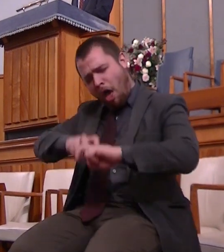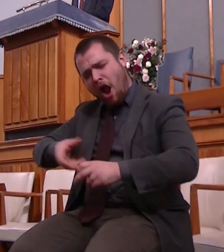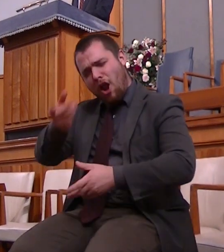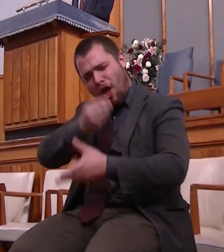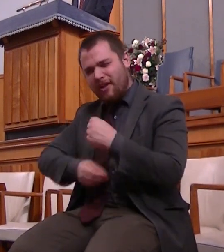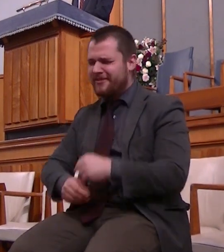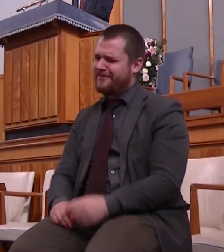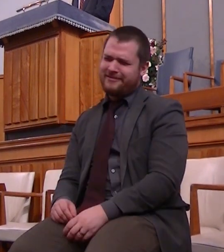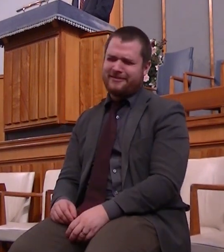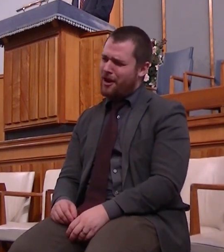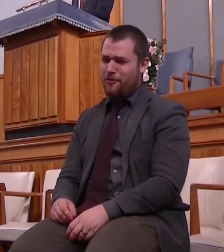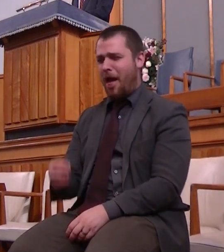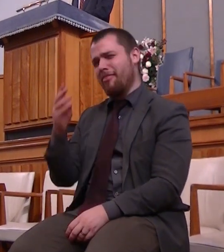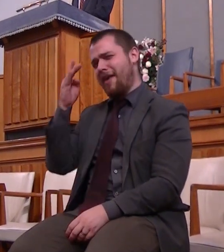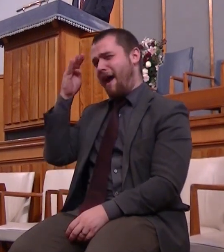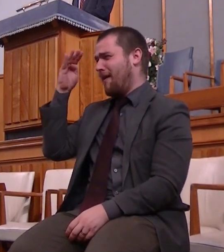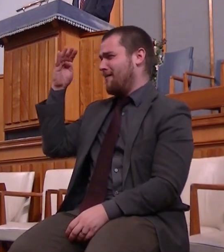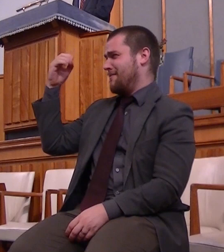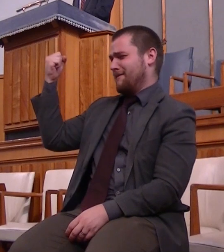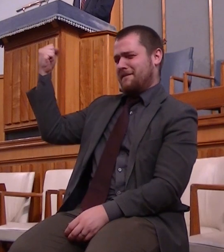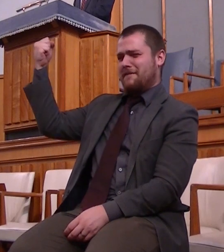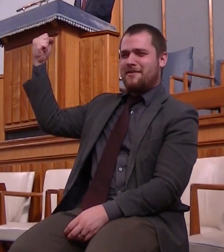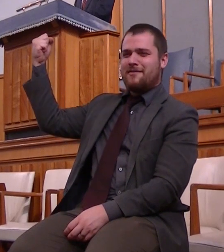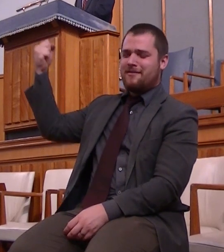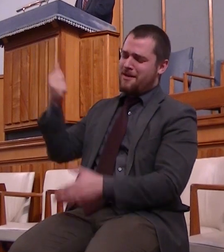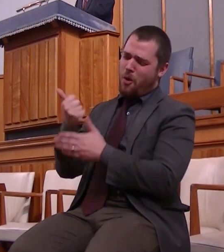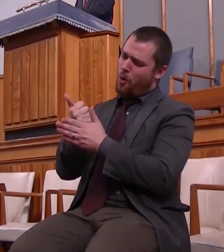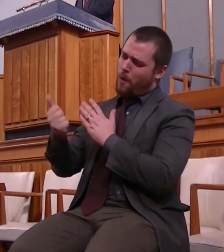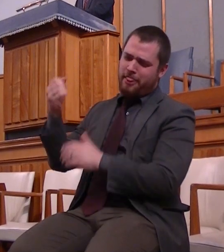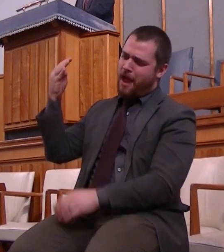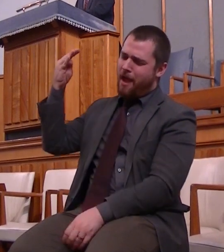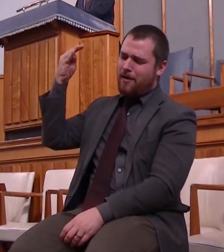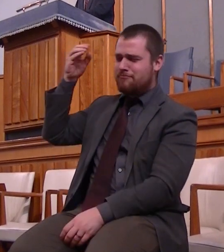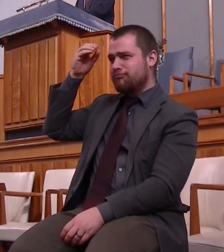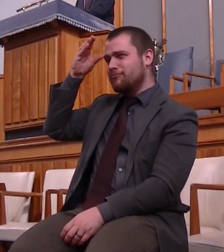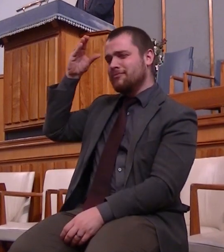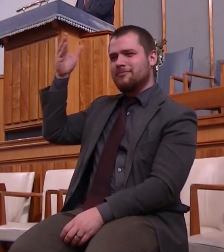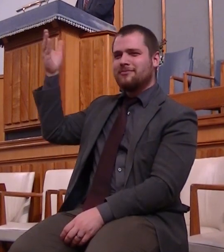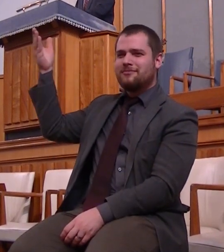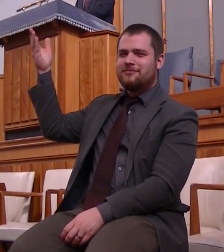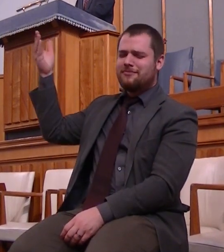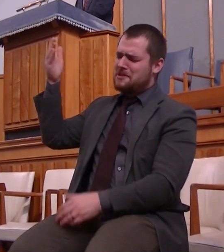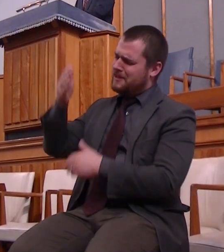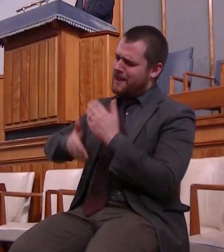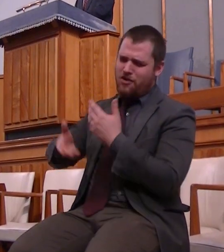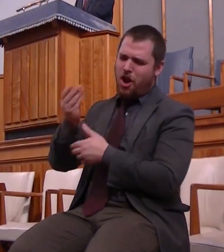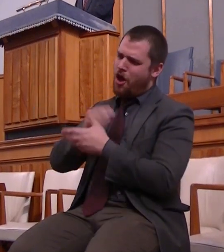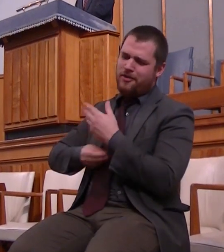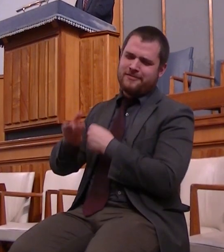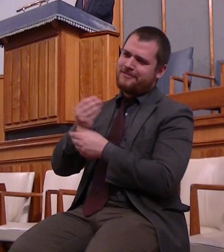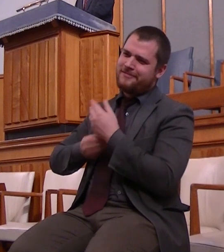and always did everything that there is to know. He never had to learn. By